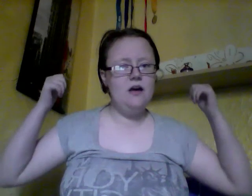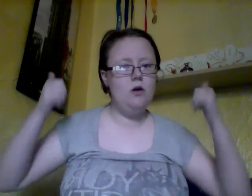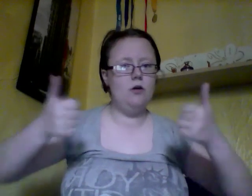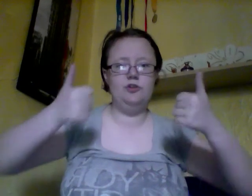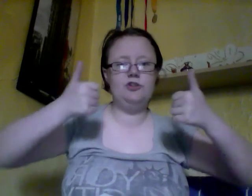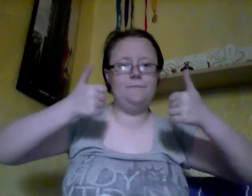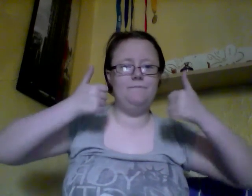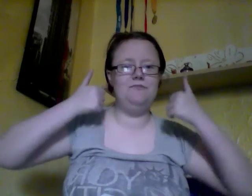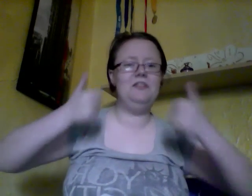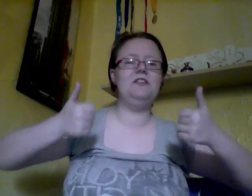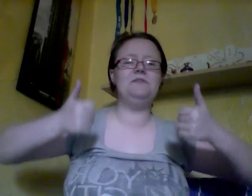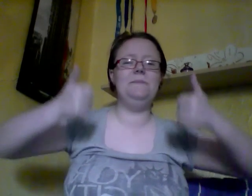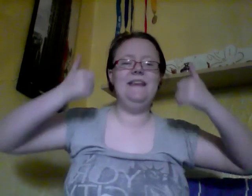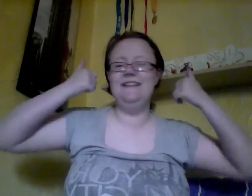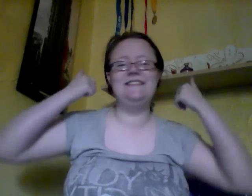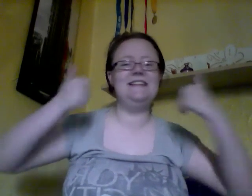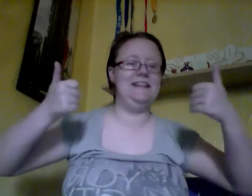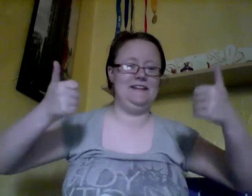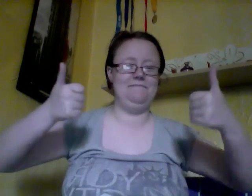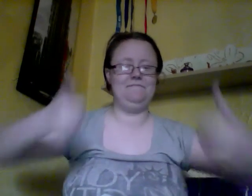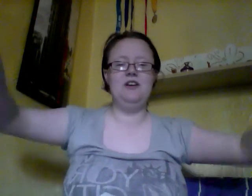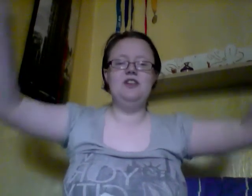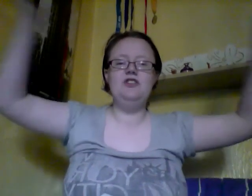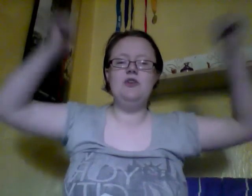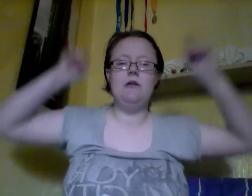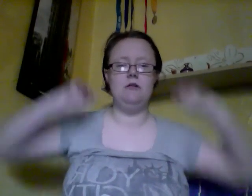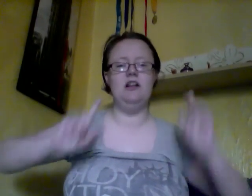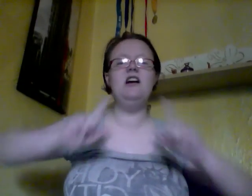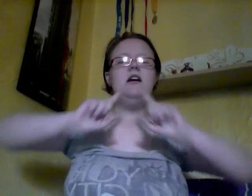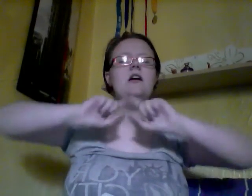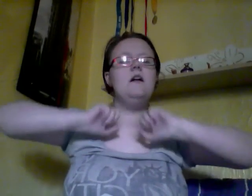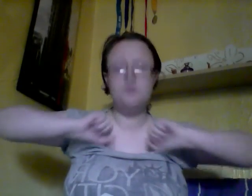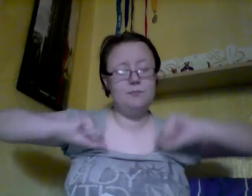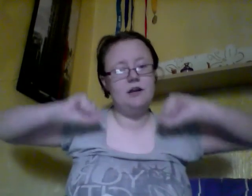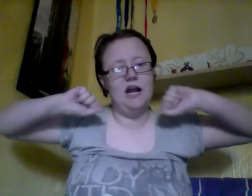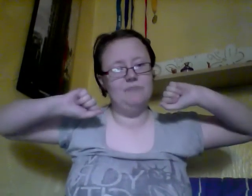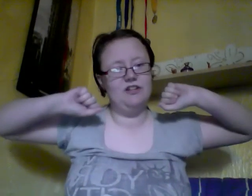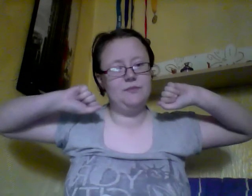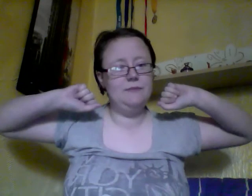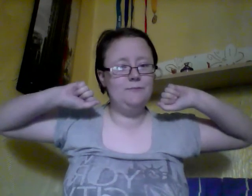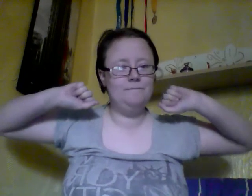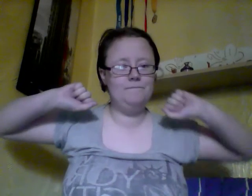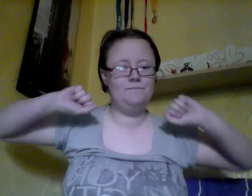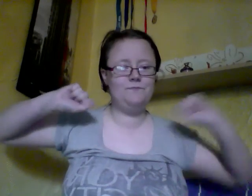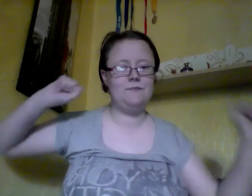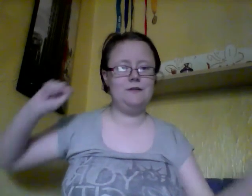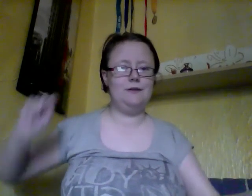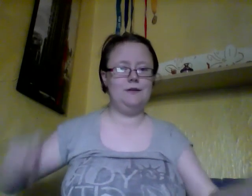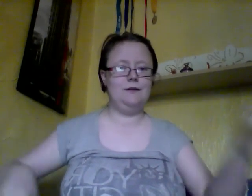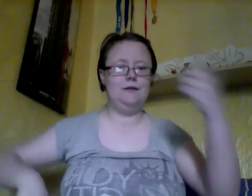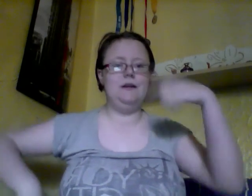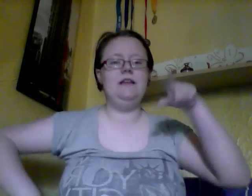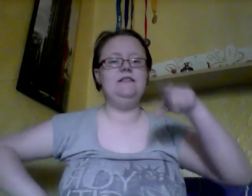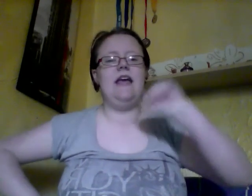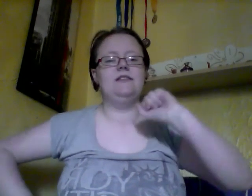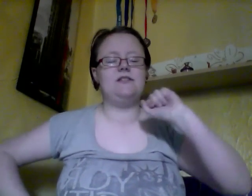or just brothers being silly, you will love Super Carl and Brothers, people. And yes,